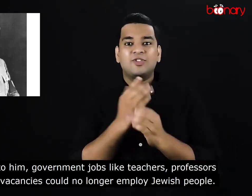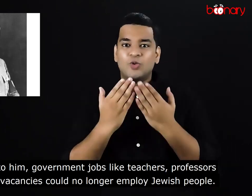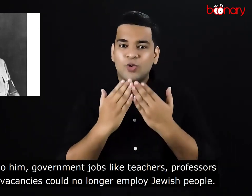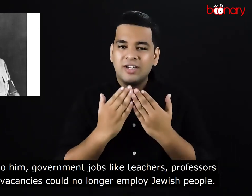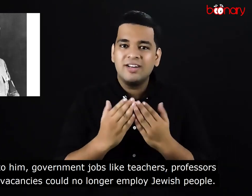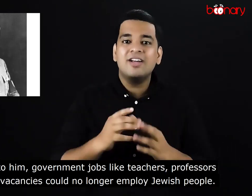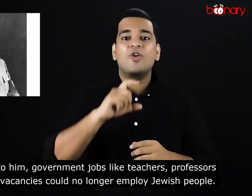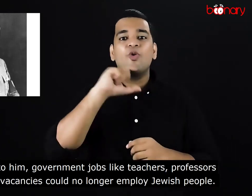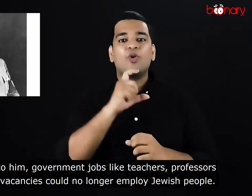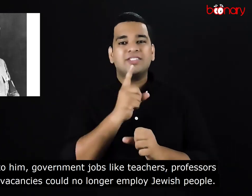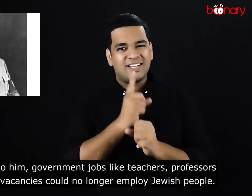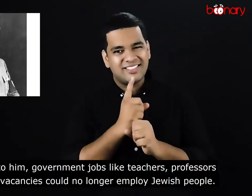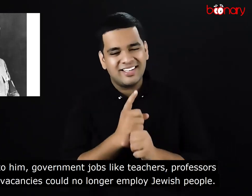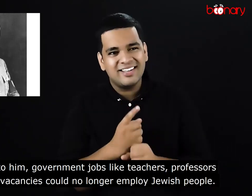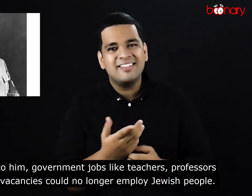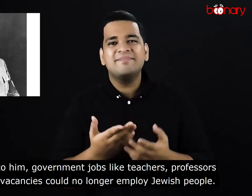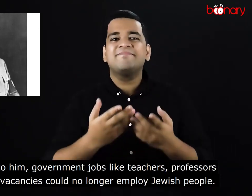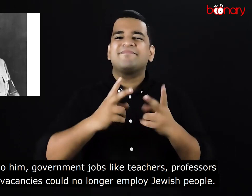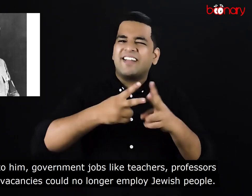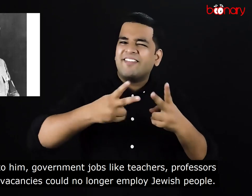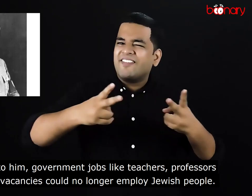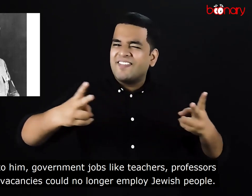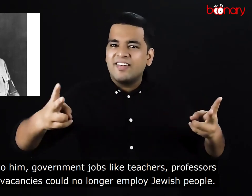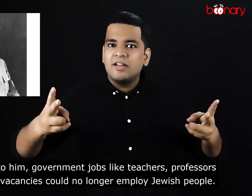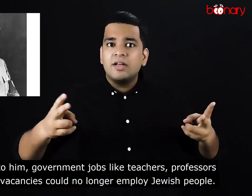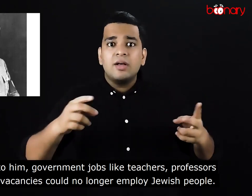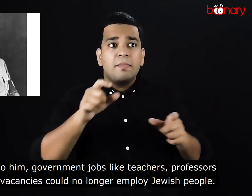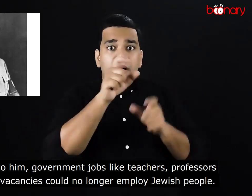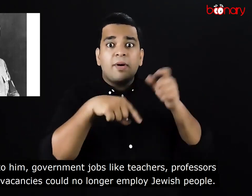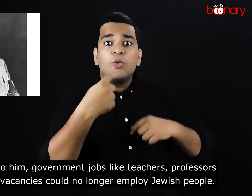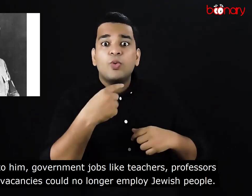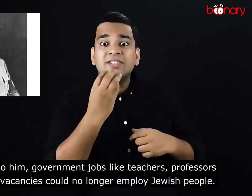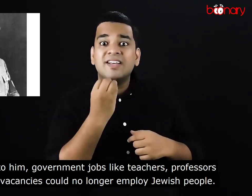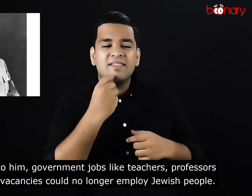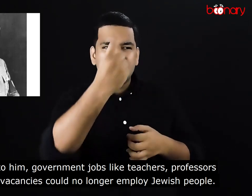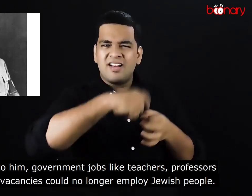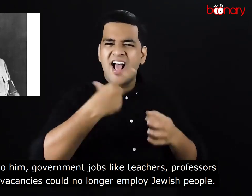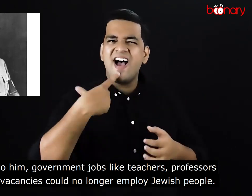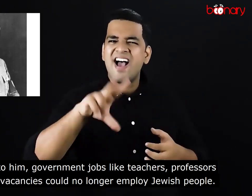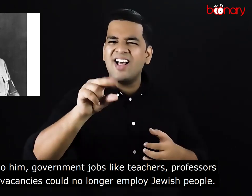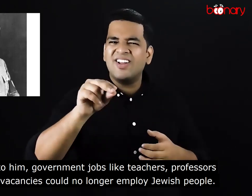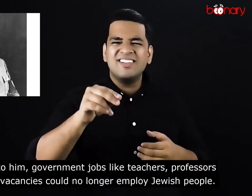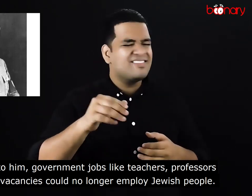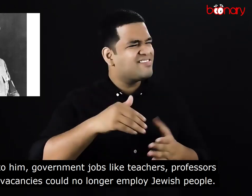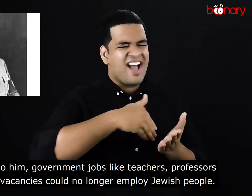jobs like teachers, professors, and other vacancies could no longer employ Jewish